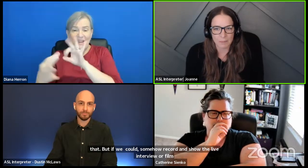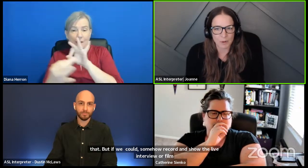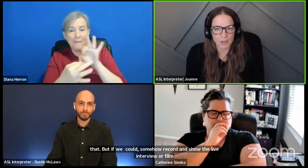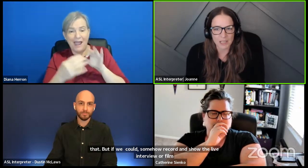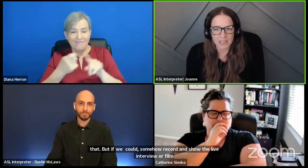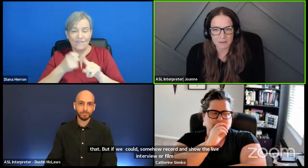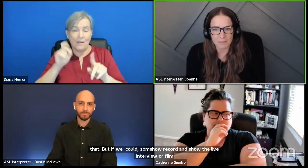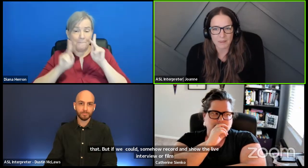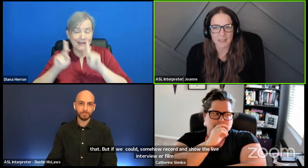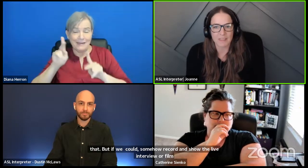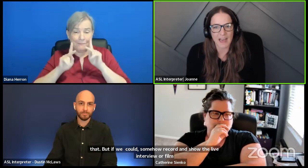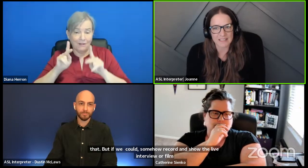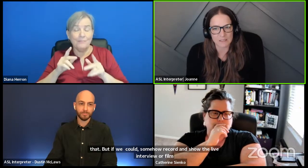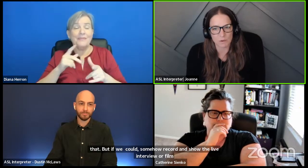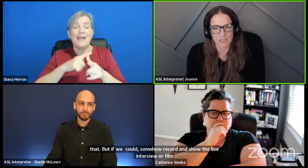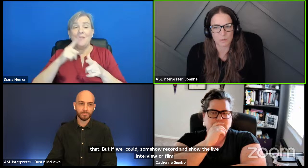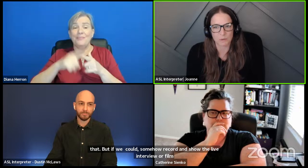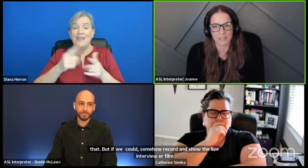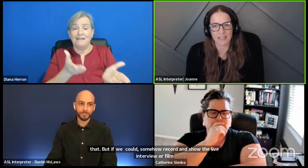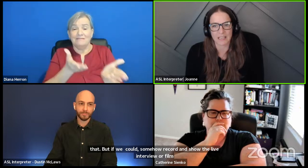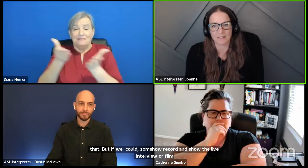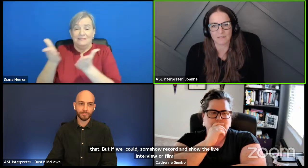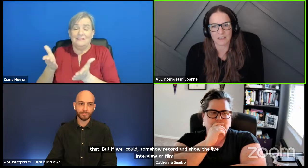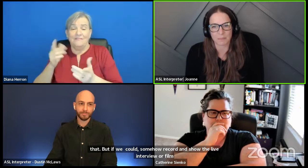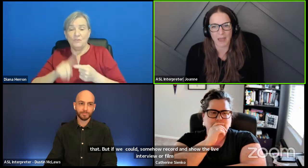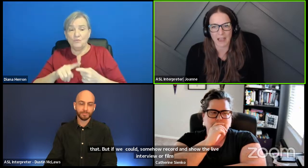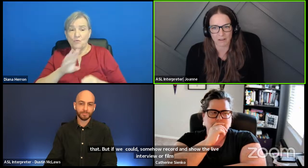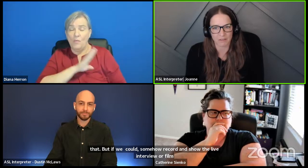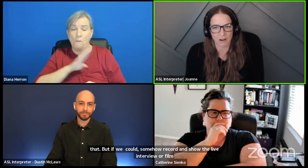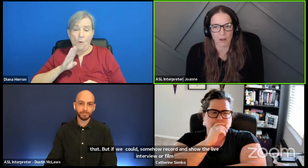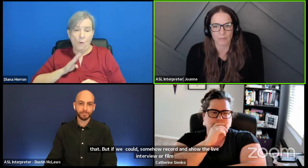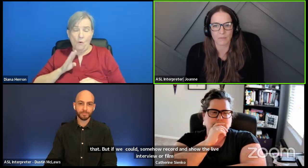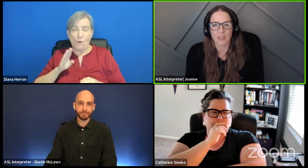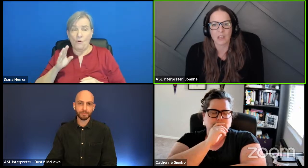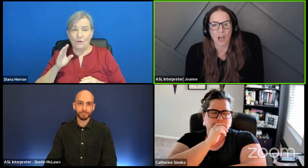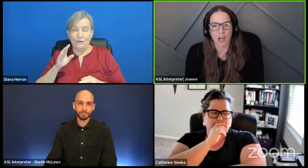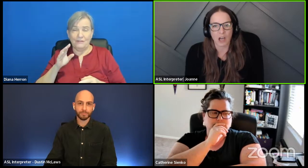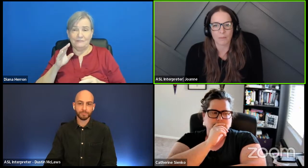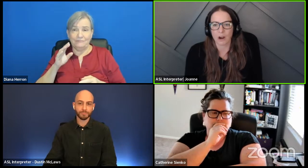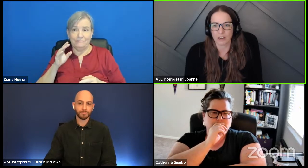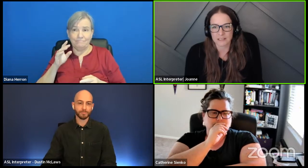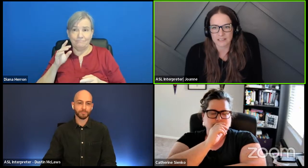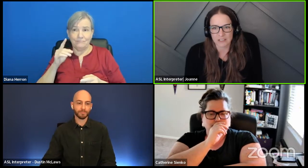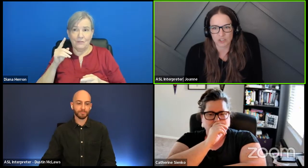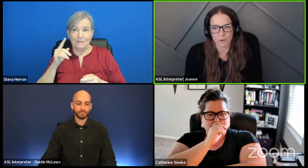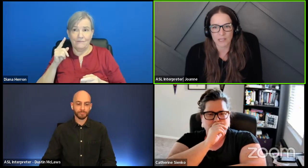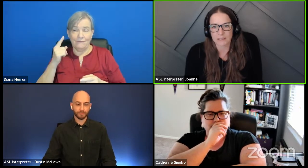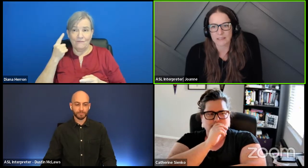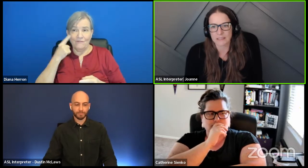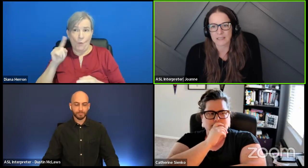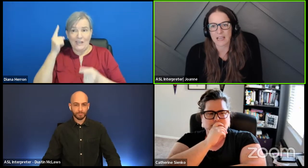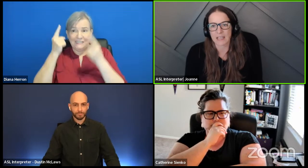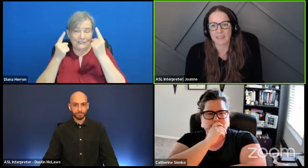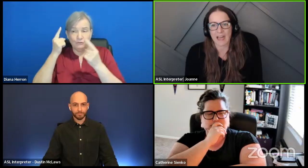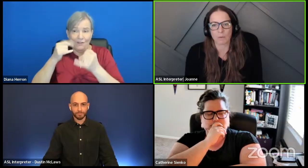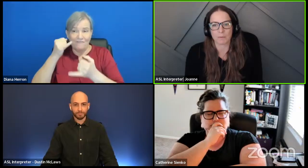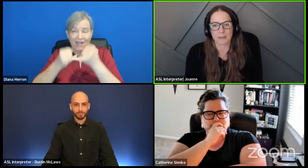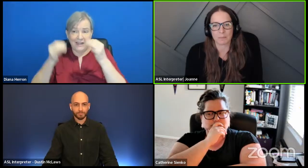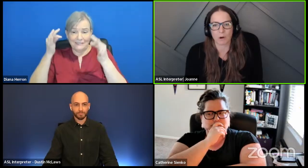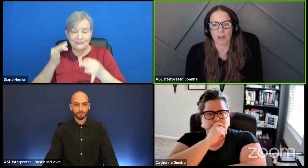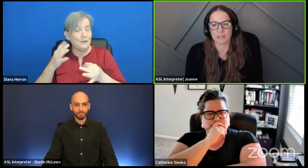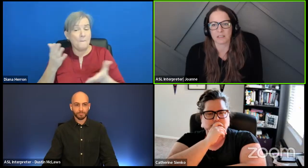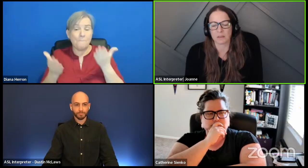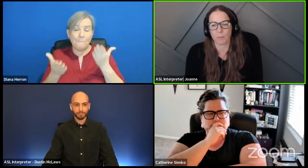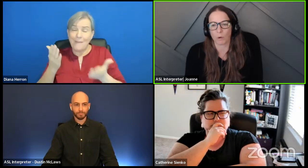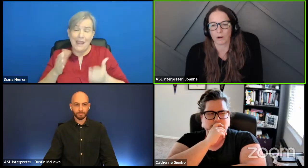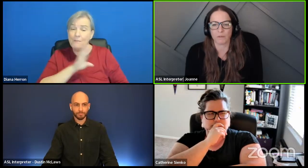public input, and that's when you would get feedback from our constituents, and that would